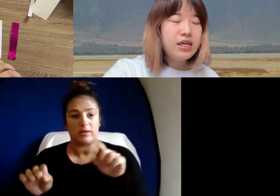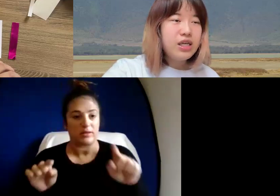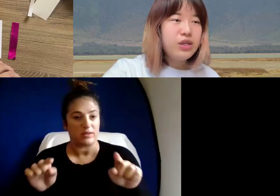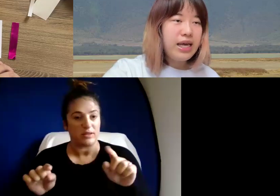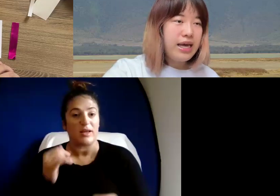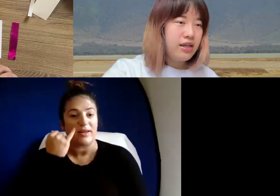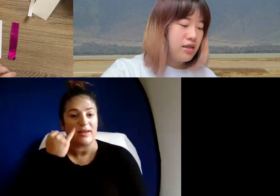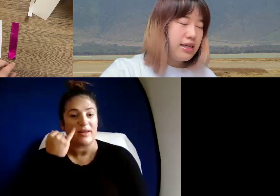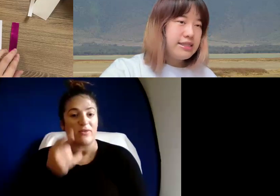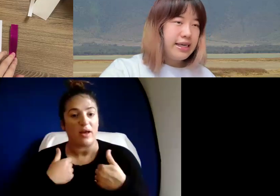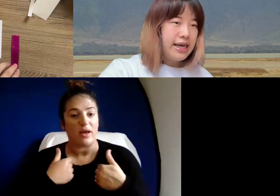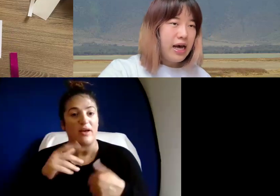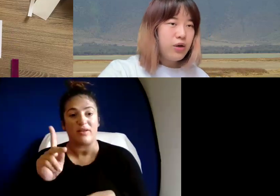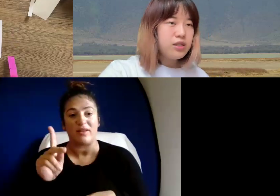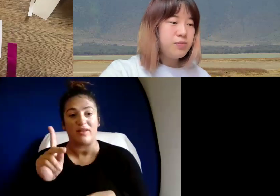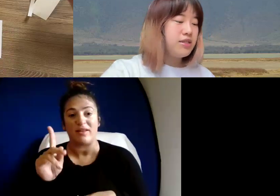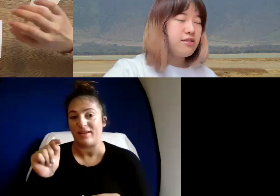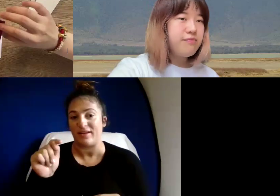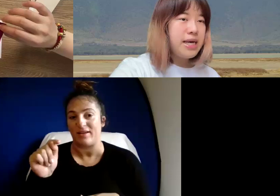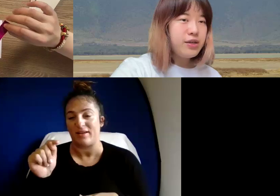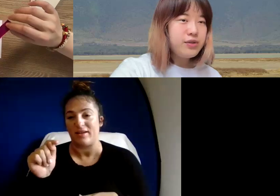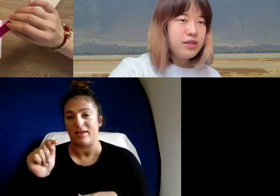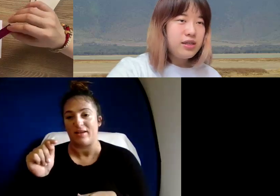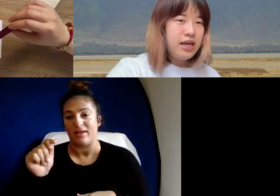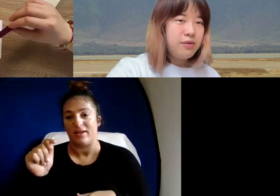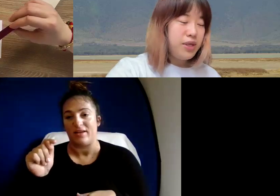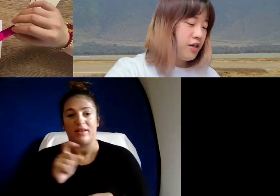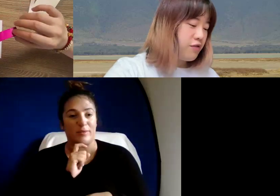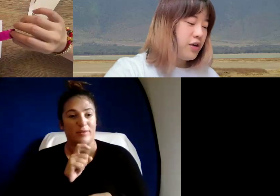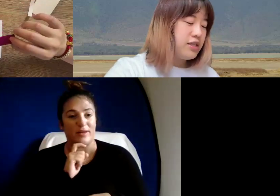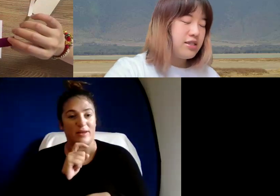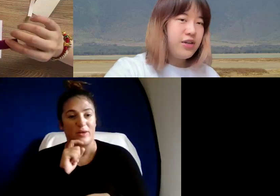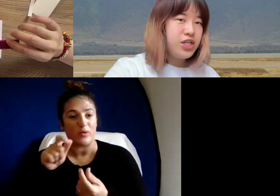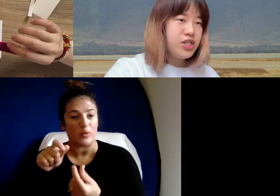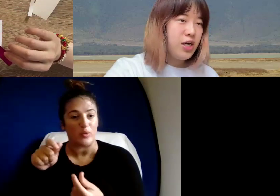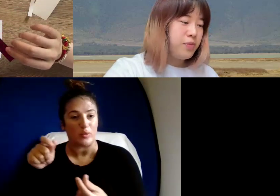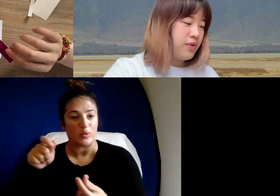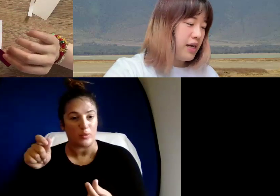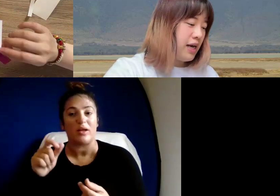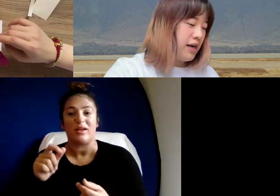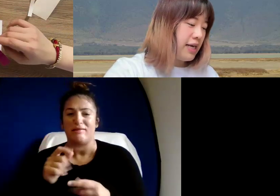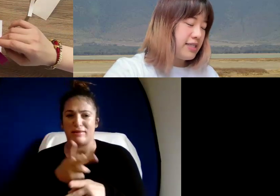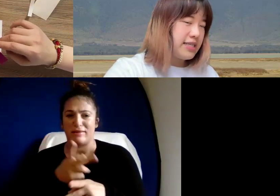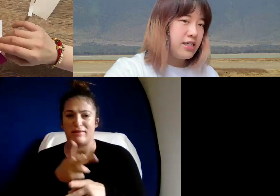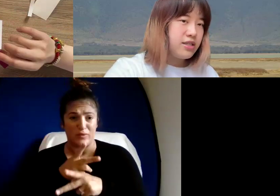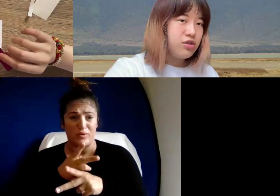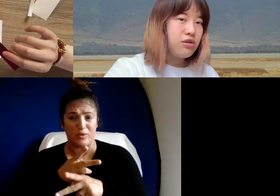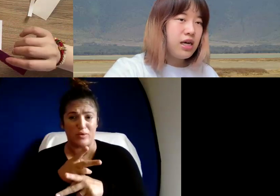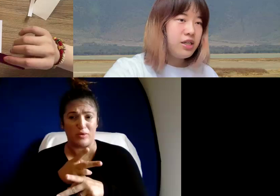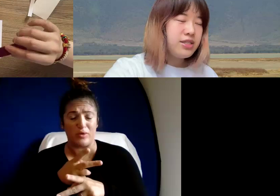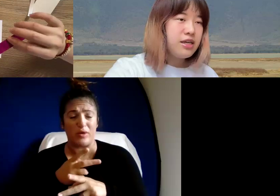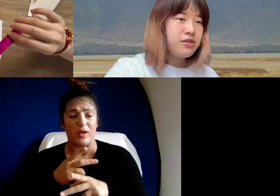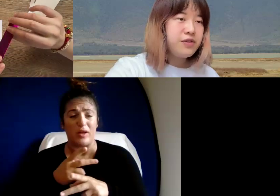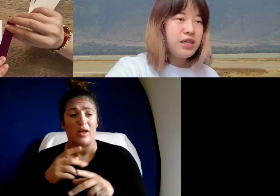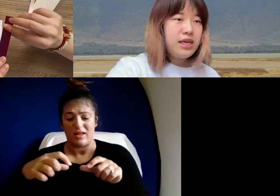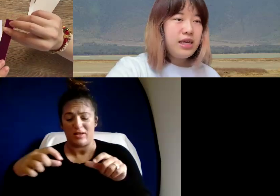kit, you can take out the piece of metal and be careful, it's very sharp at the side, so don't